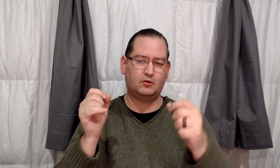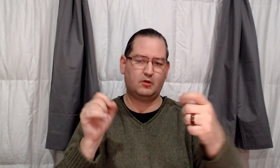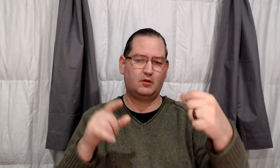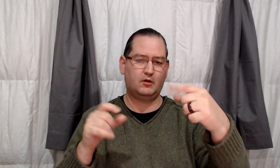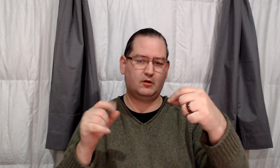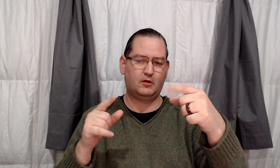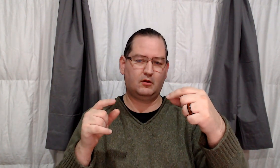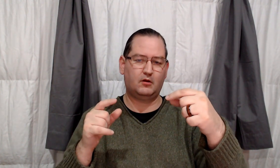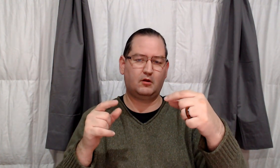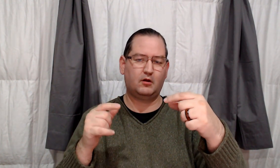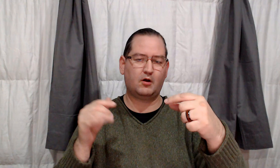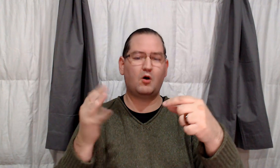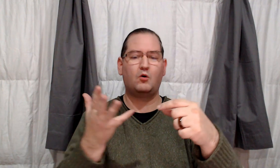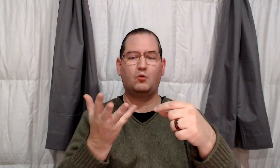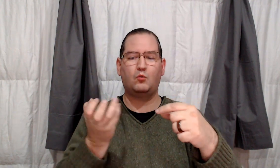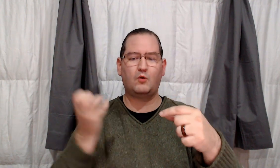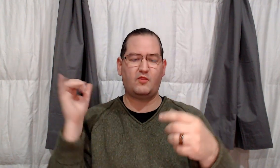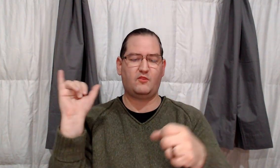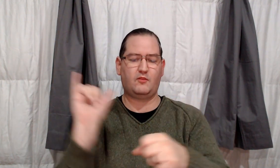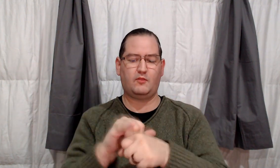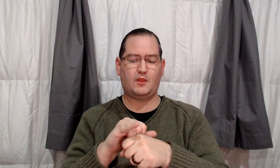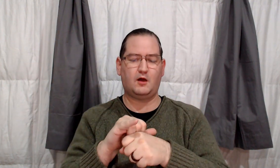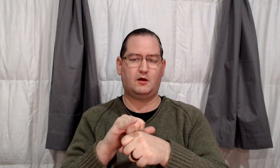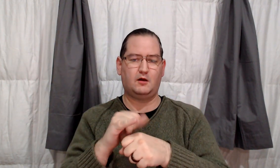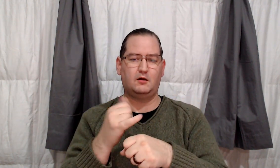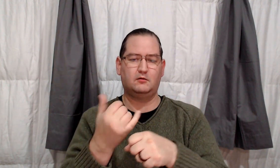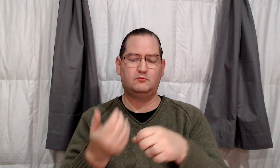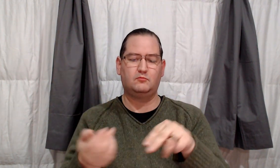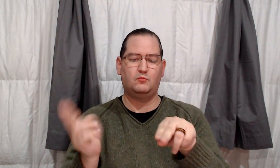same time, so that you understand.